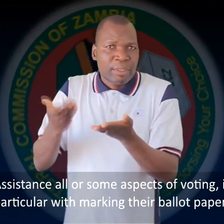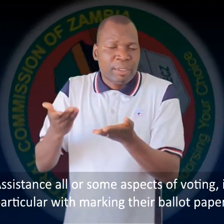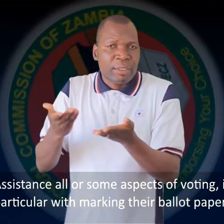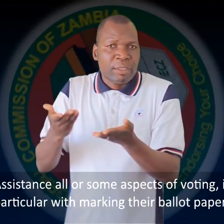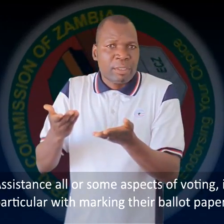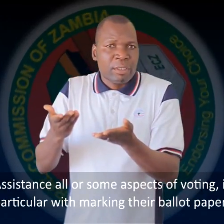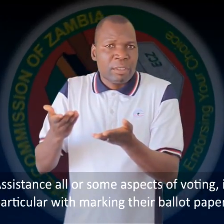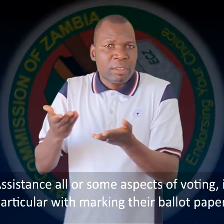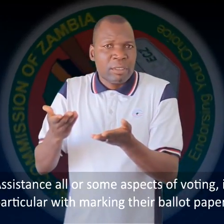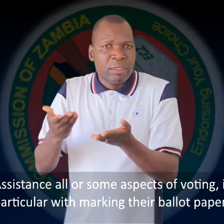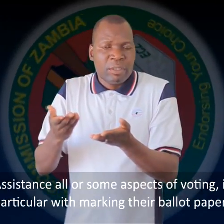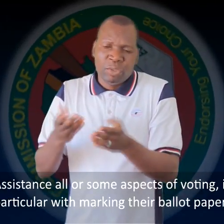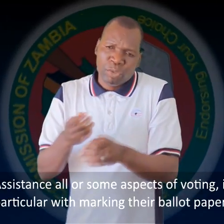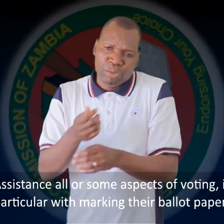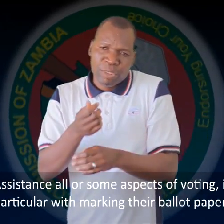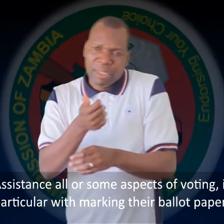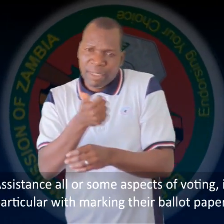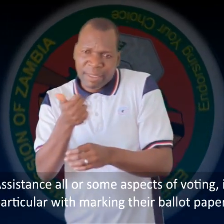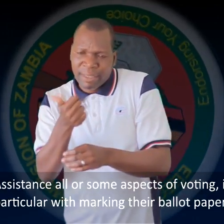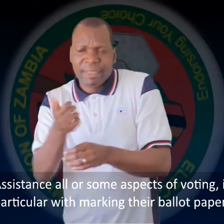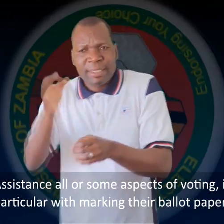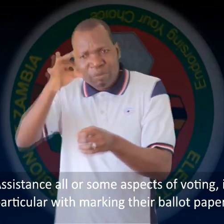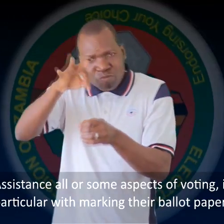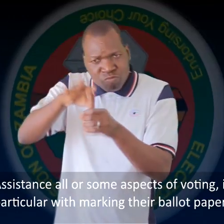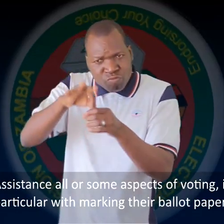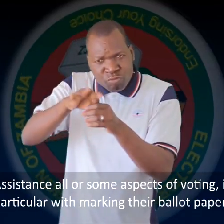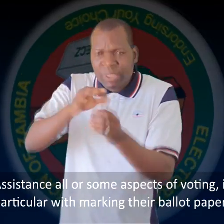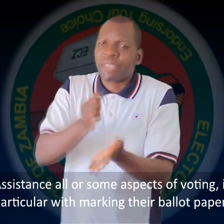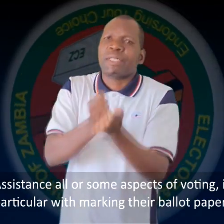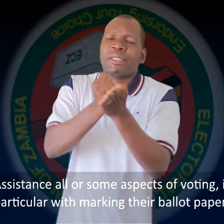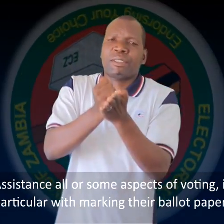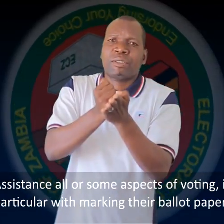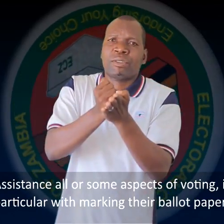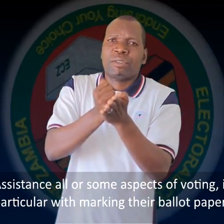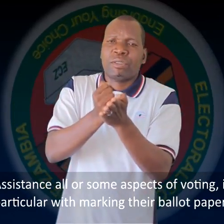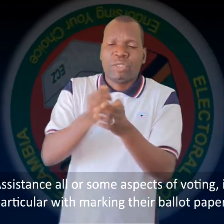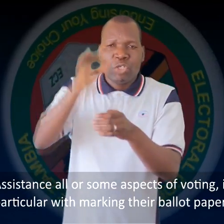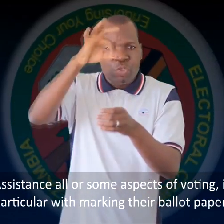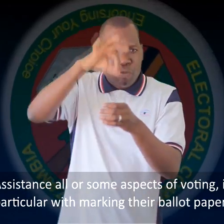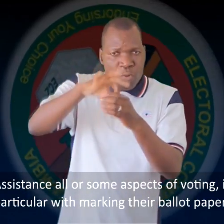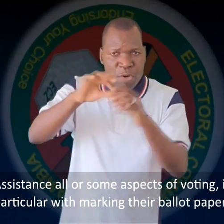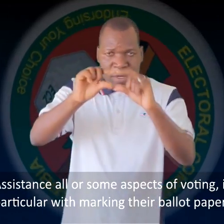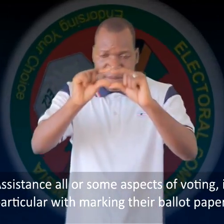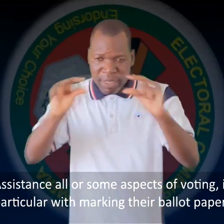Assistance all or some aspects of voting, in particular with marking their ballot papers.